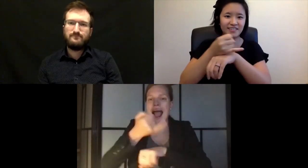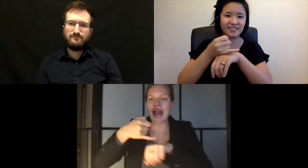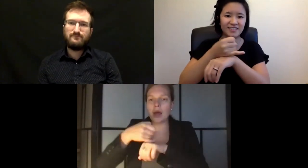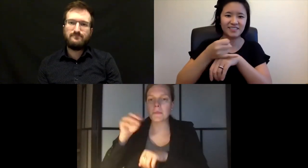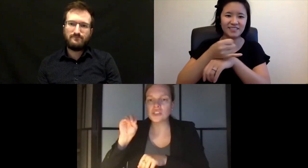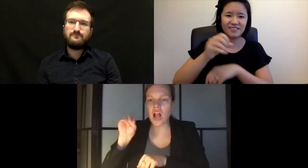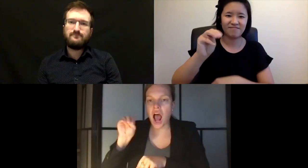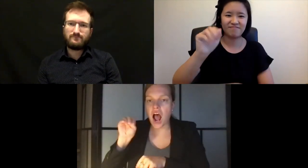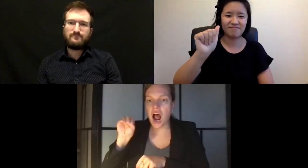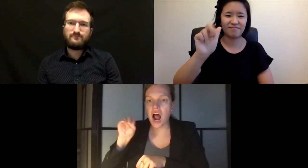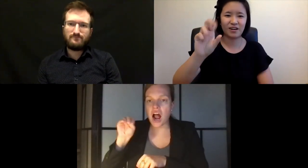You can go to